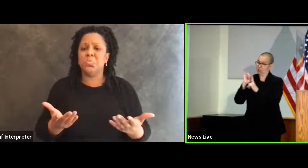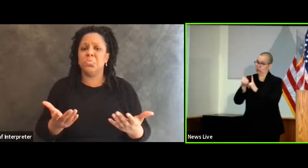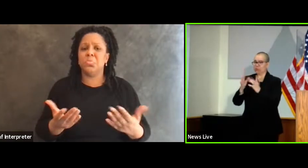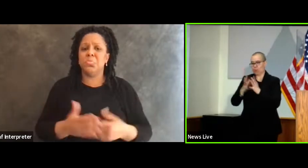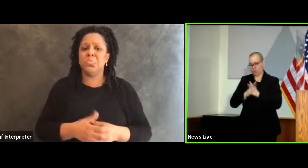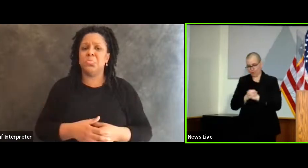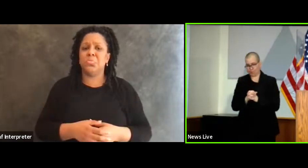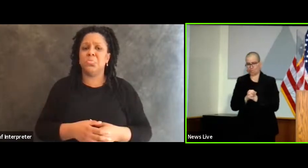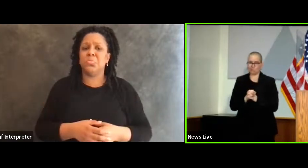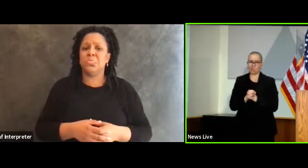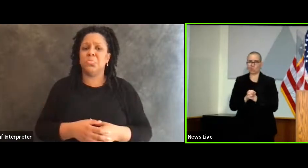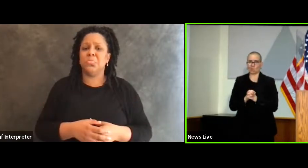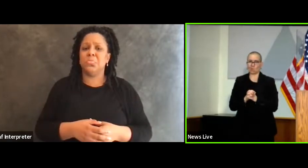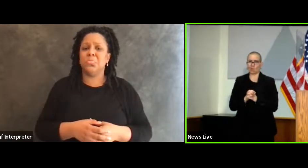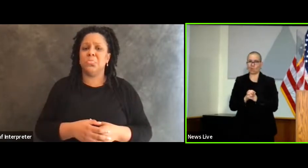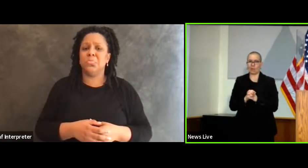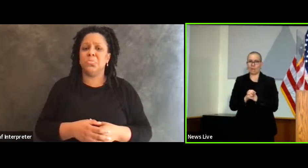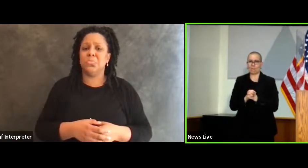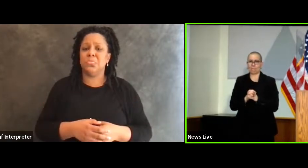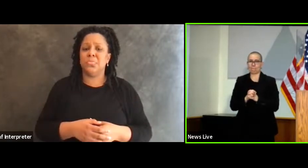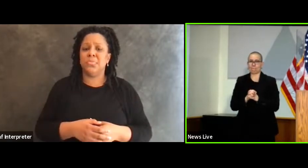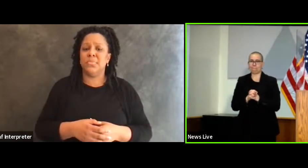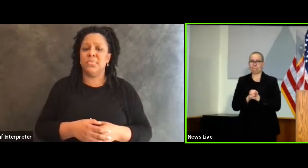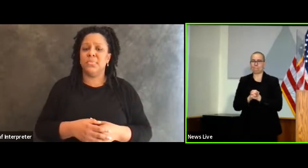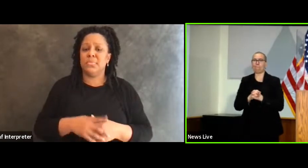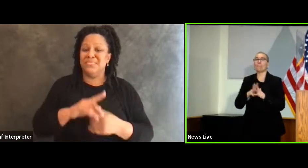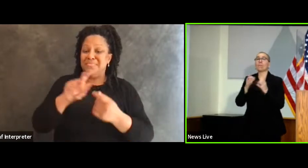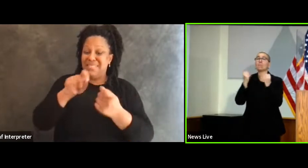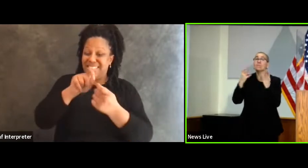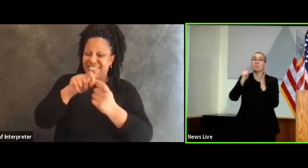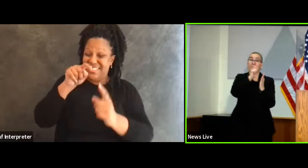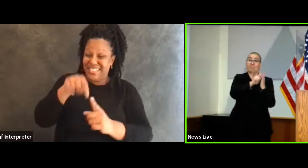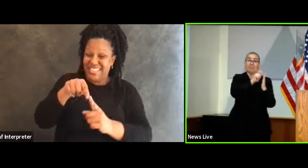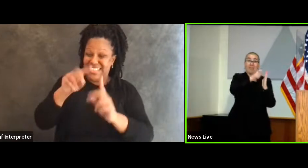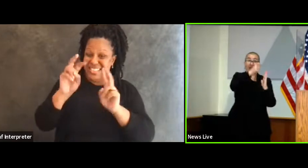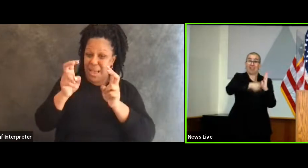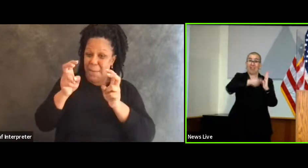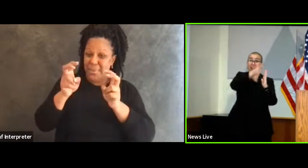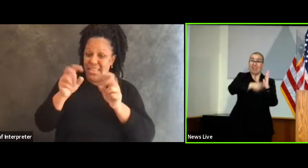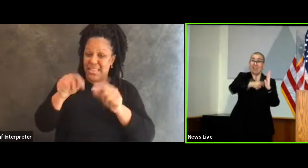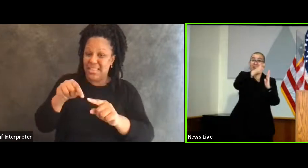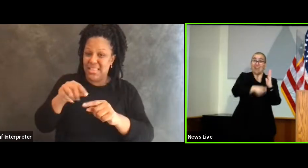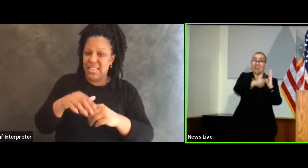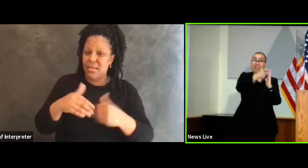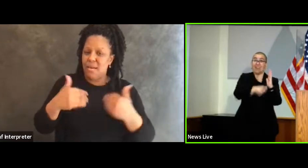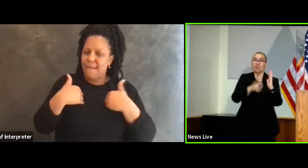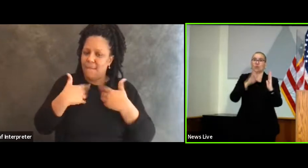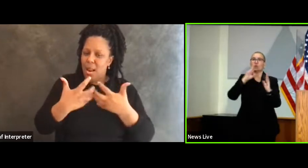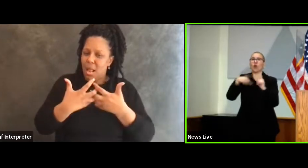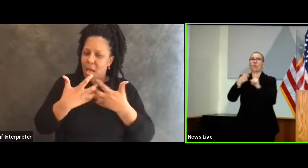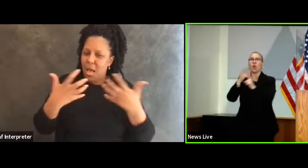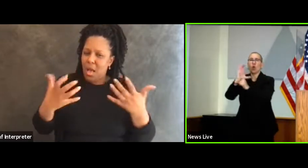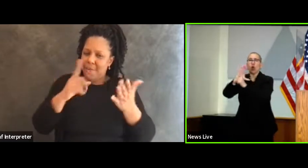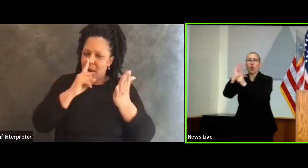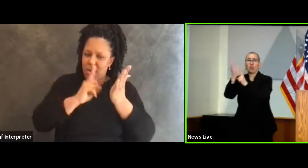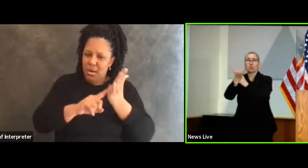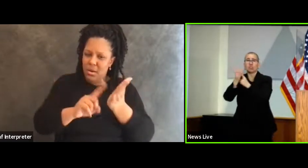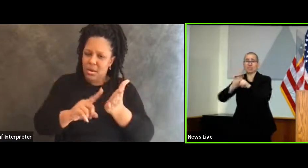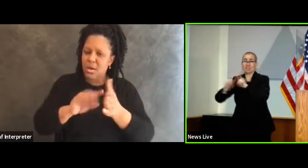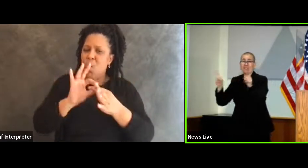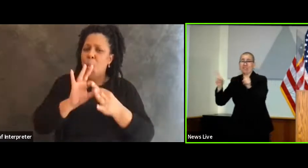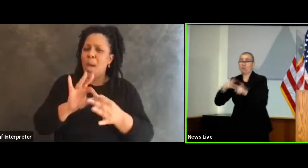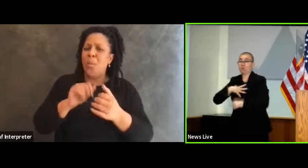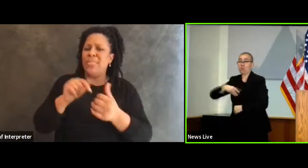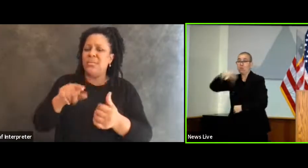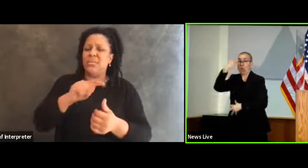there's a lot of literature on pretextual stops. You know, you've got, you know, the issue